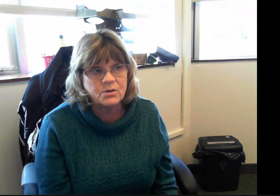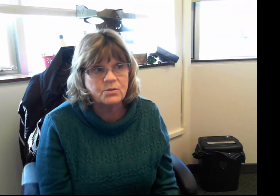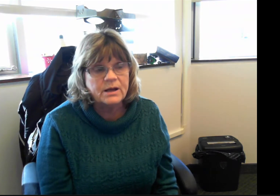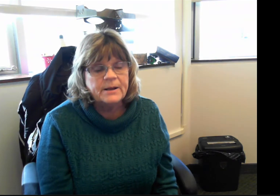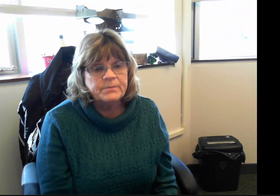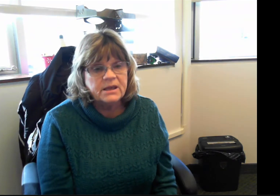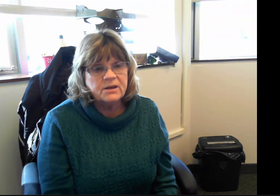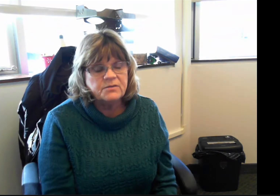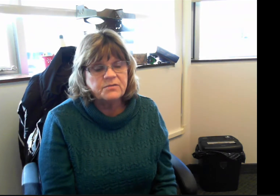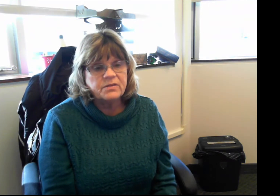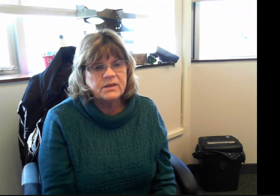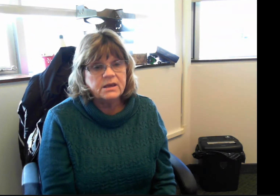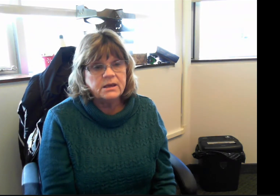So if the